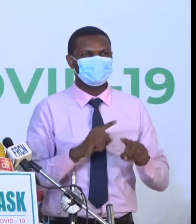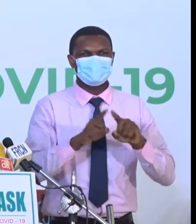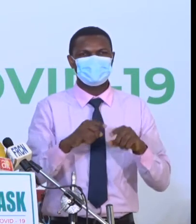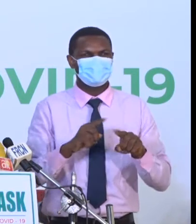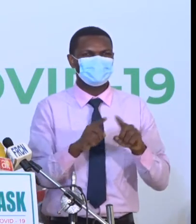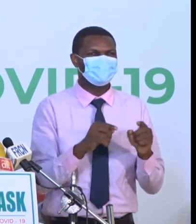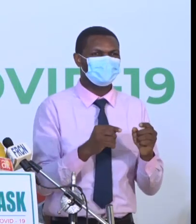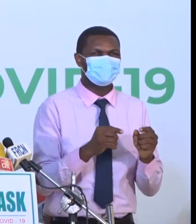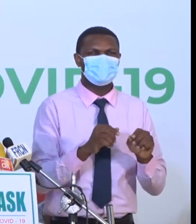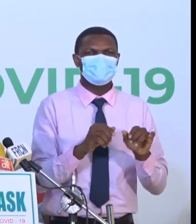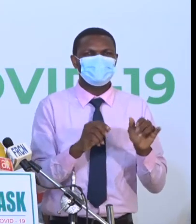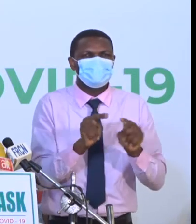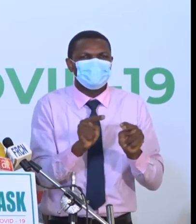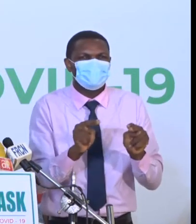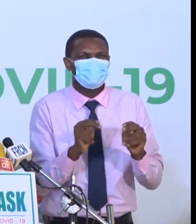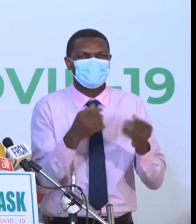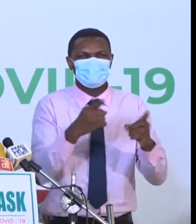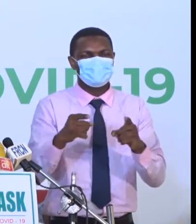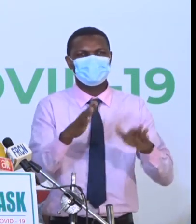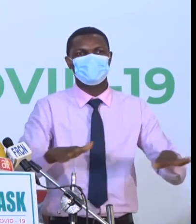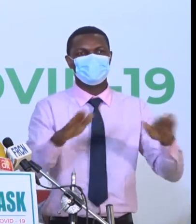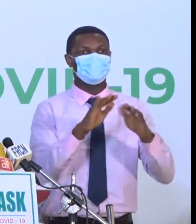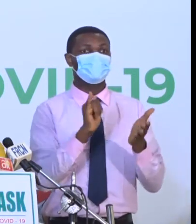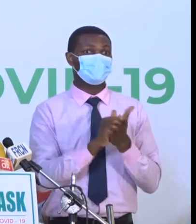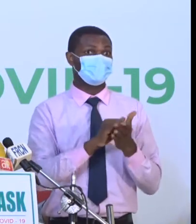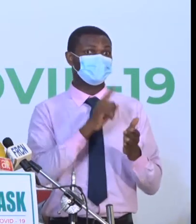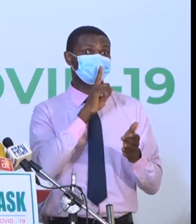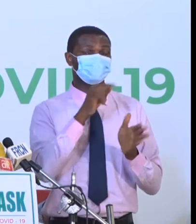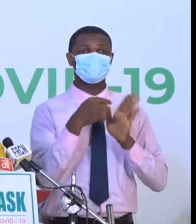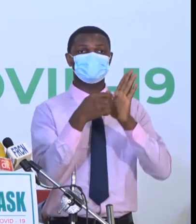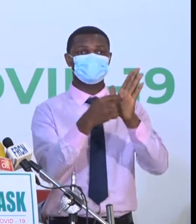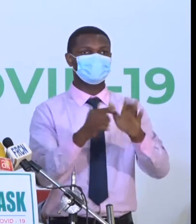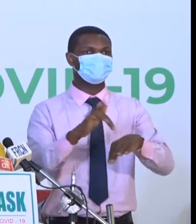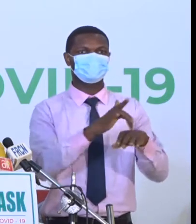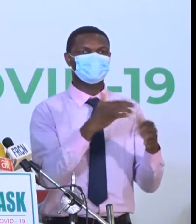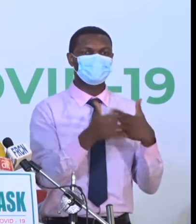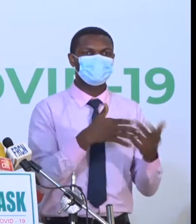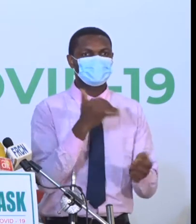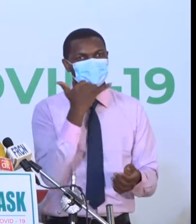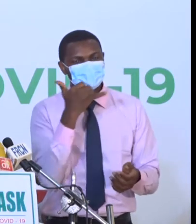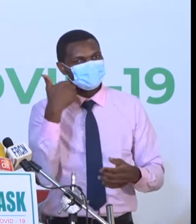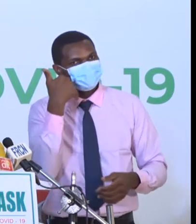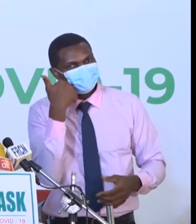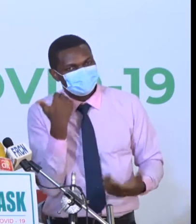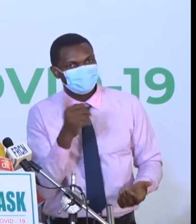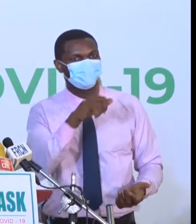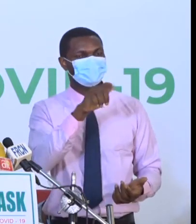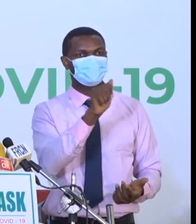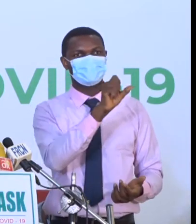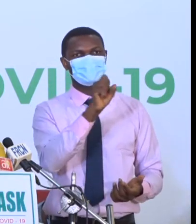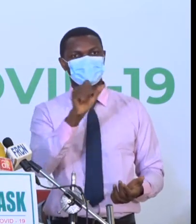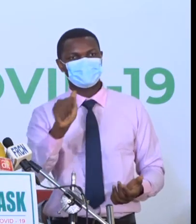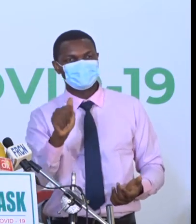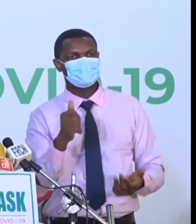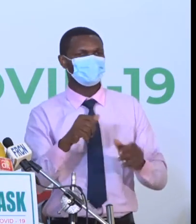rare new cases of illness. He, however, called on Nigerians and everyone traveling to spare